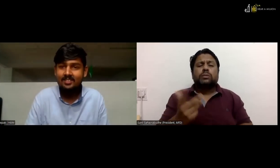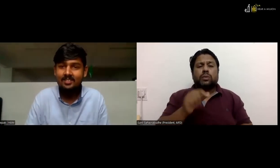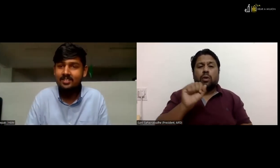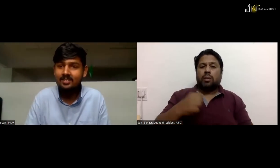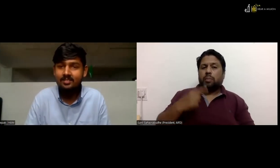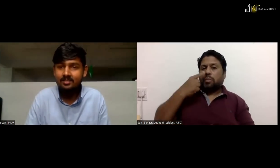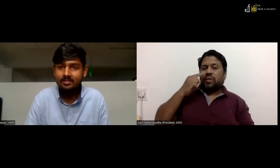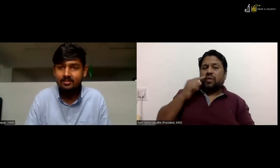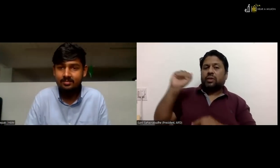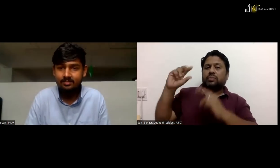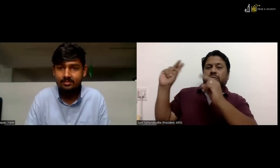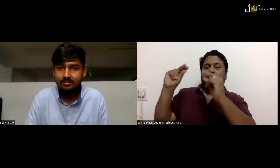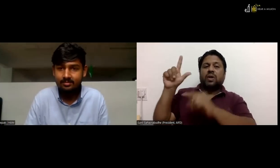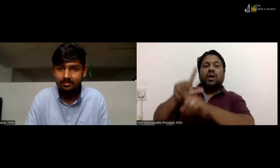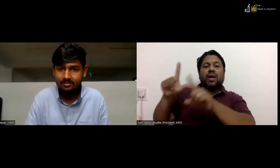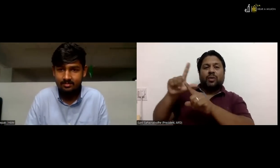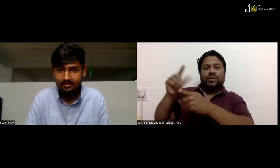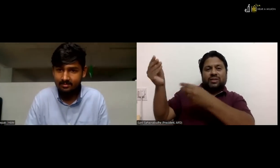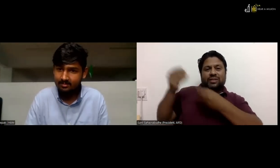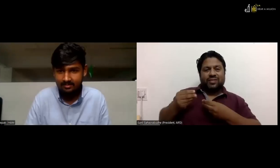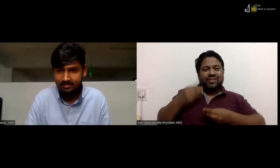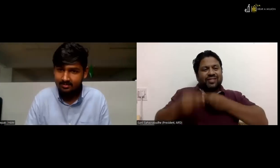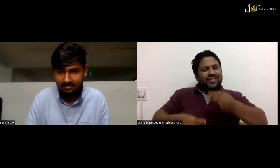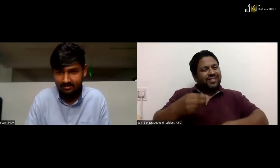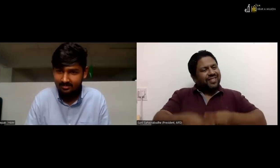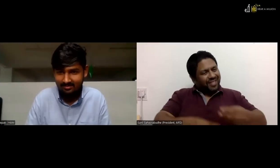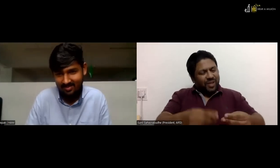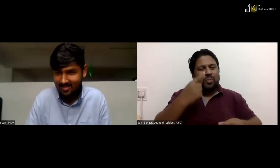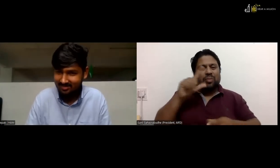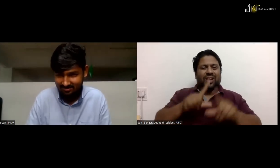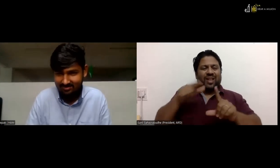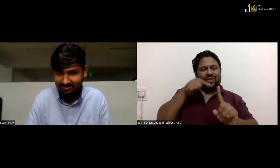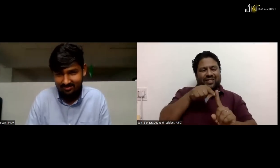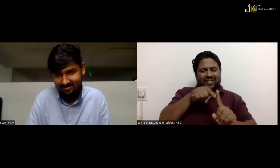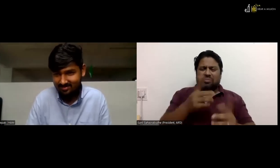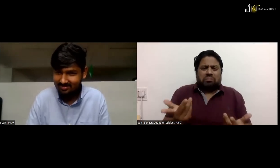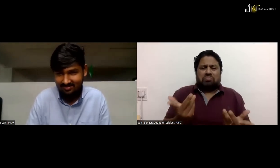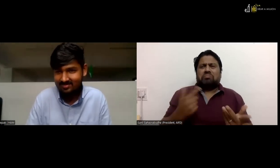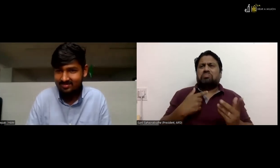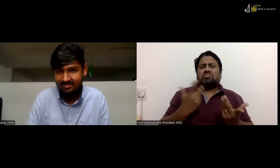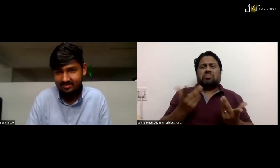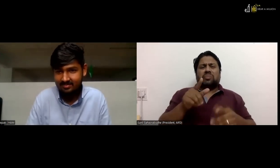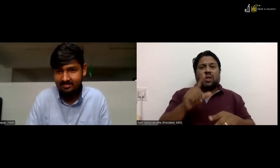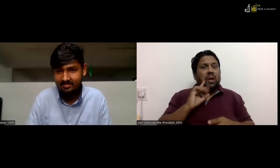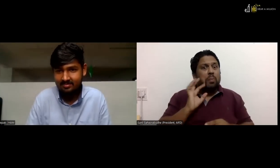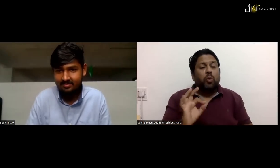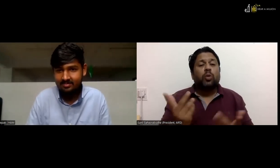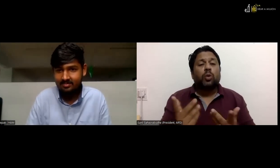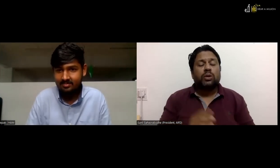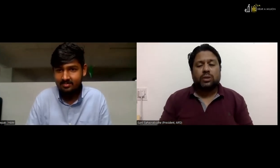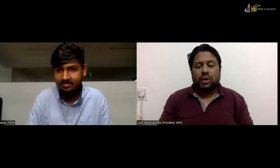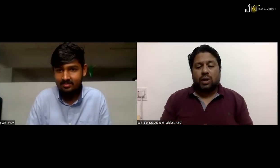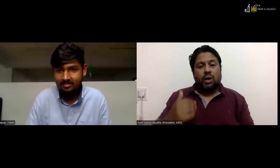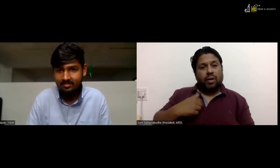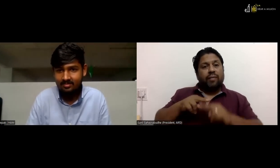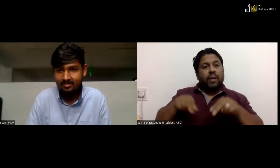it's the mother tongue day, we can say, or the first language day. So the language which we acquire, we just go ahead